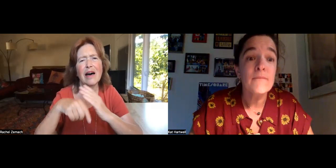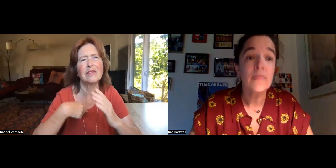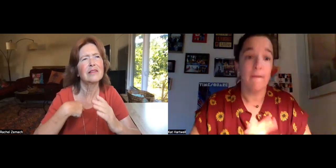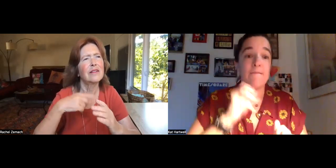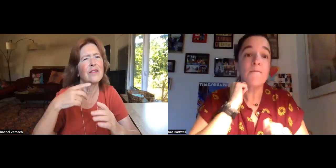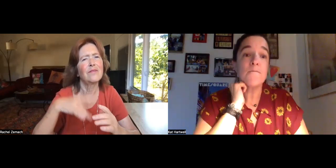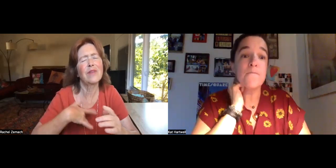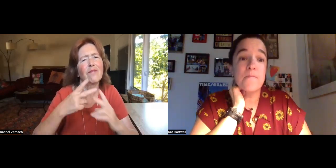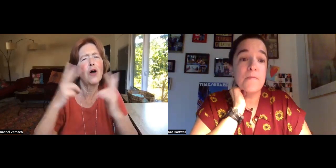I feel very